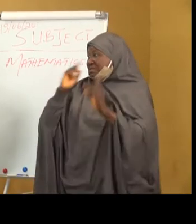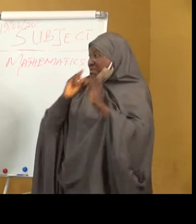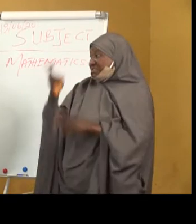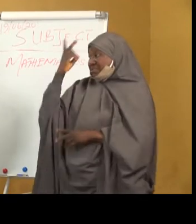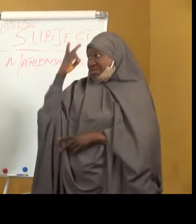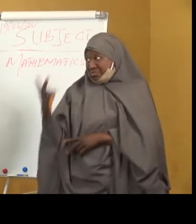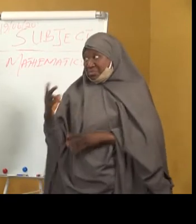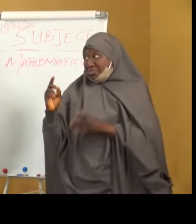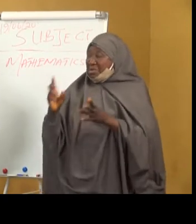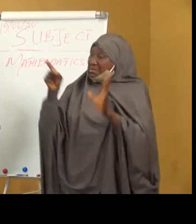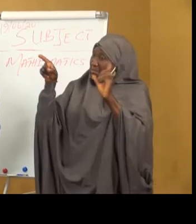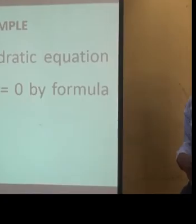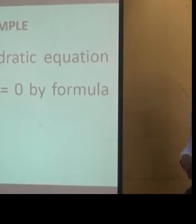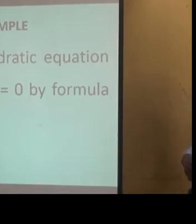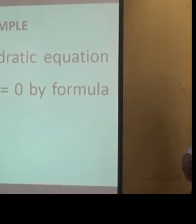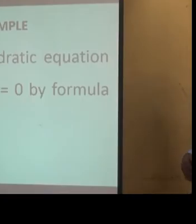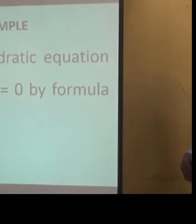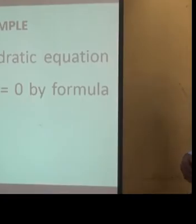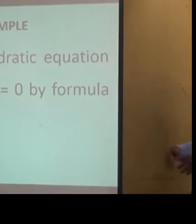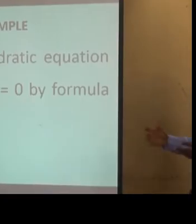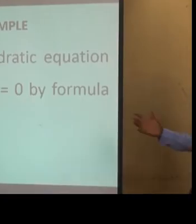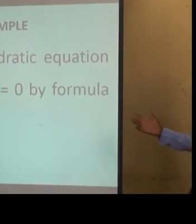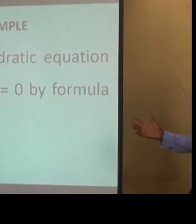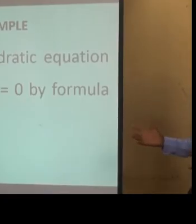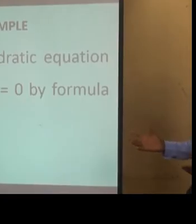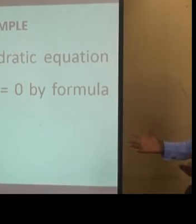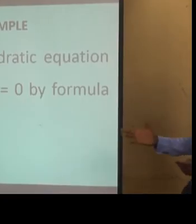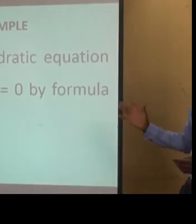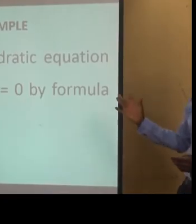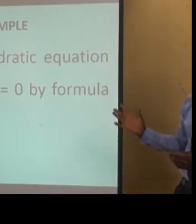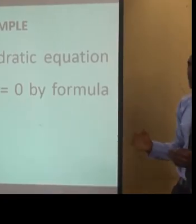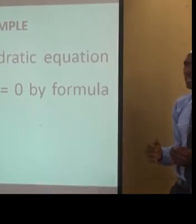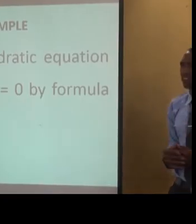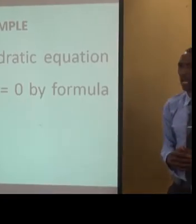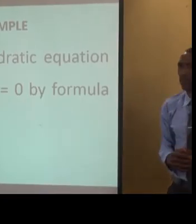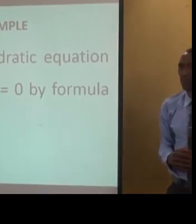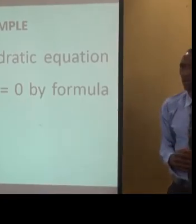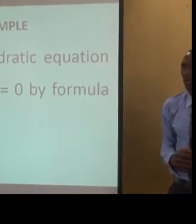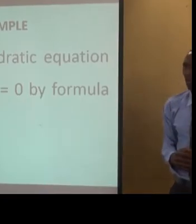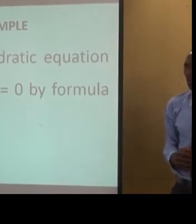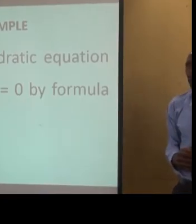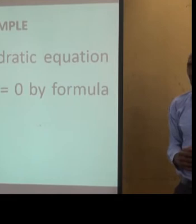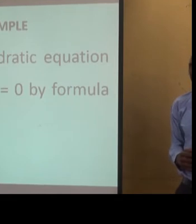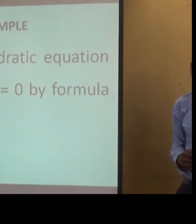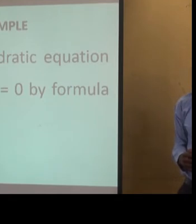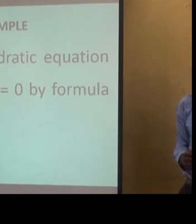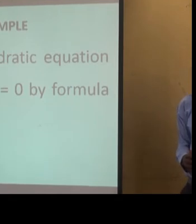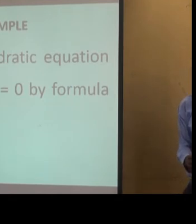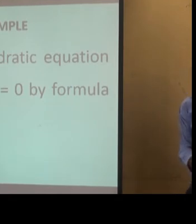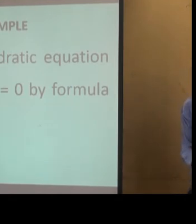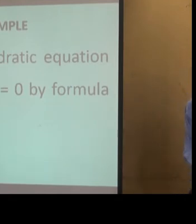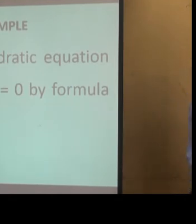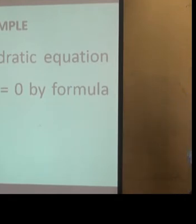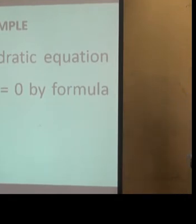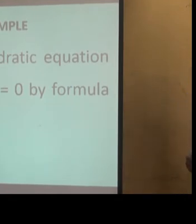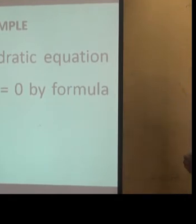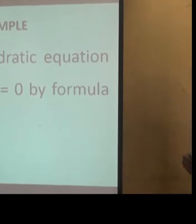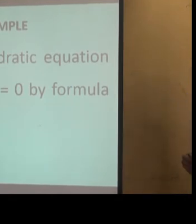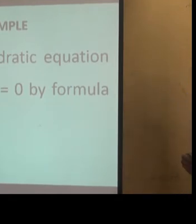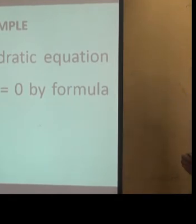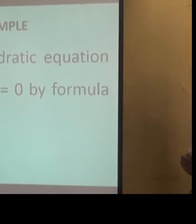2 or 1. My dear student, let me repeat the example for better understanding.